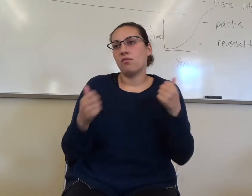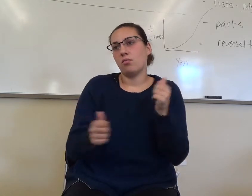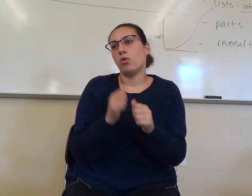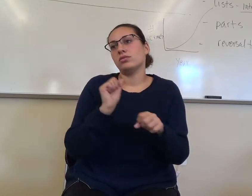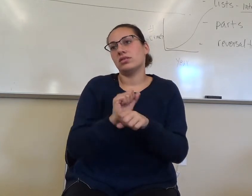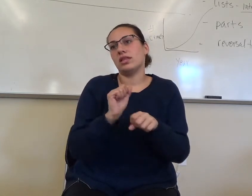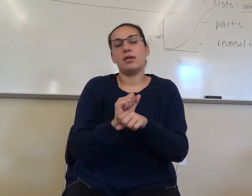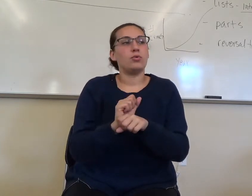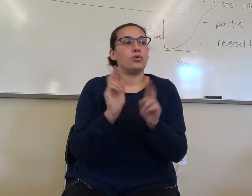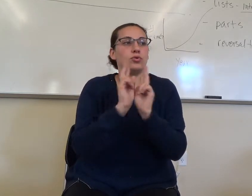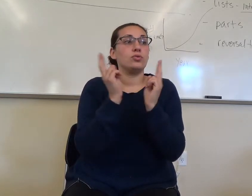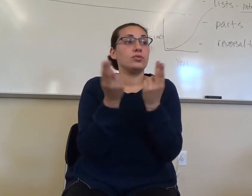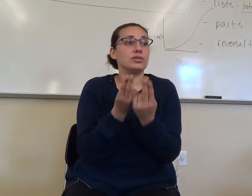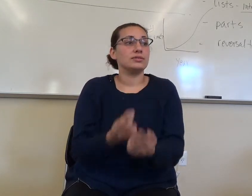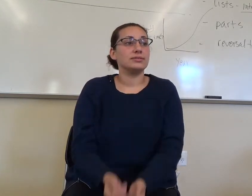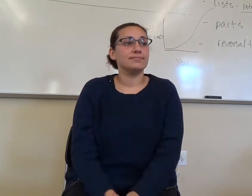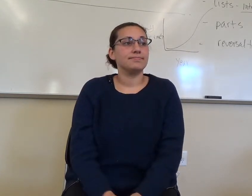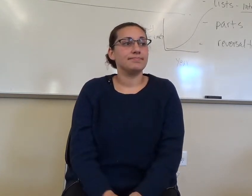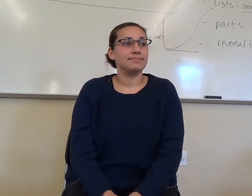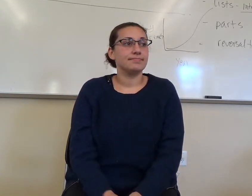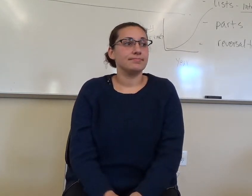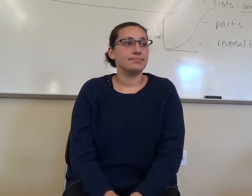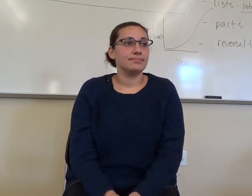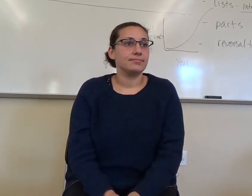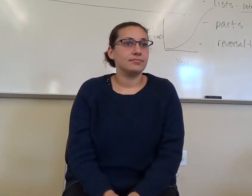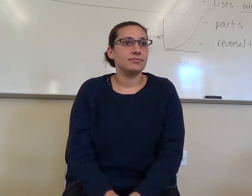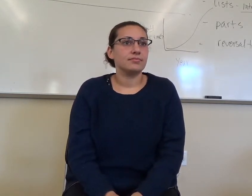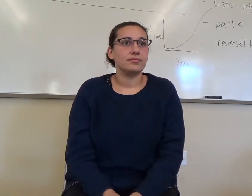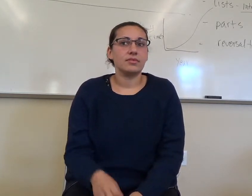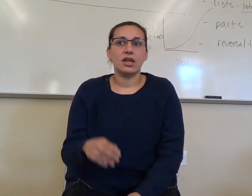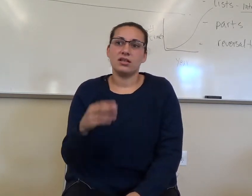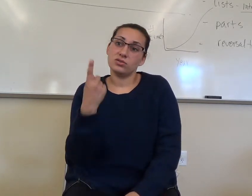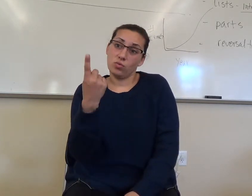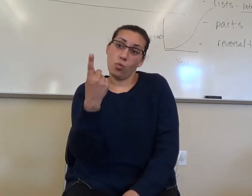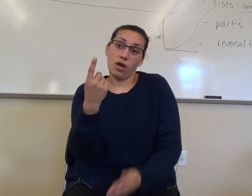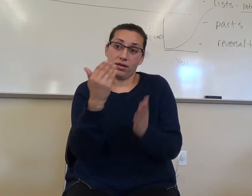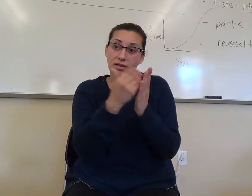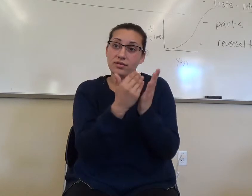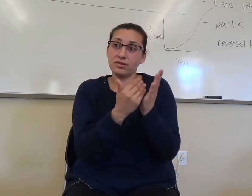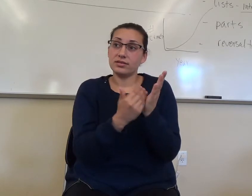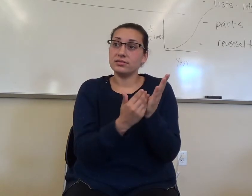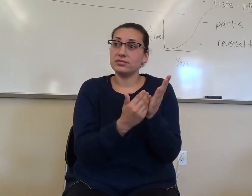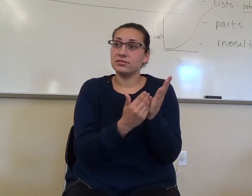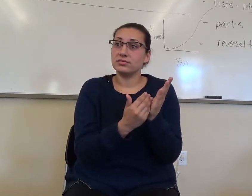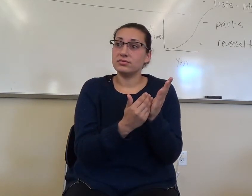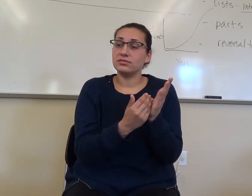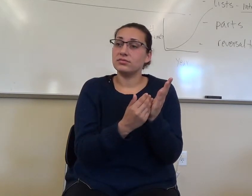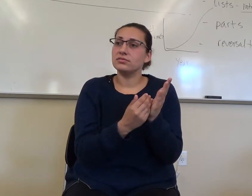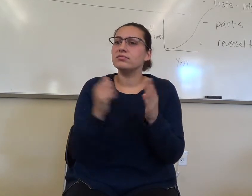okay? So that's one list. What's another